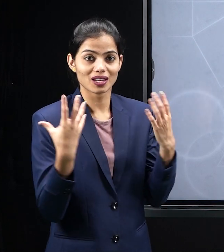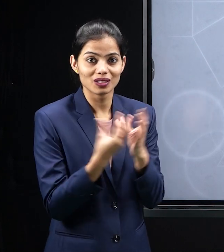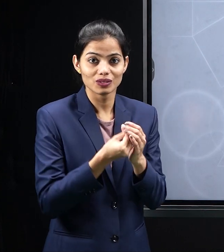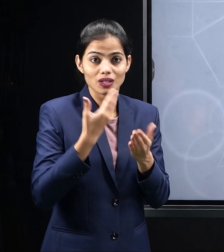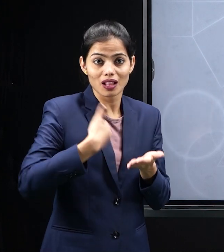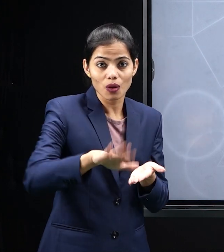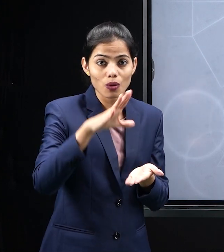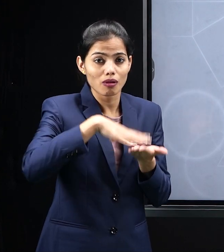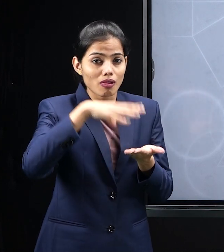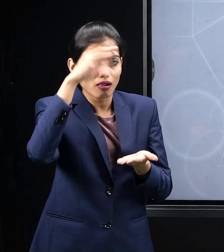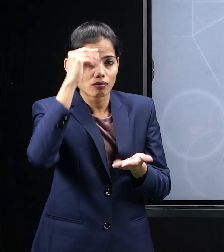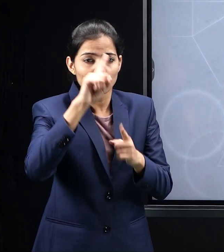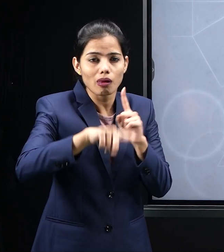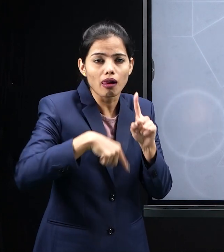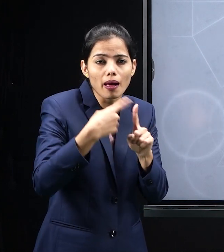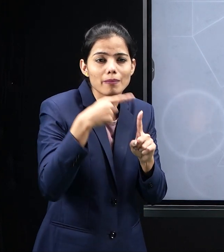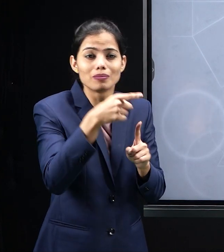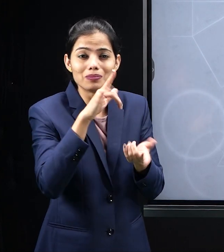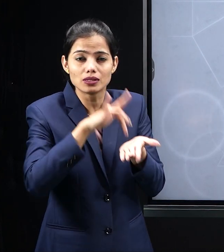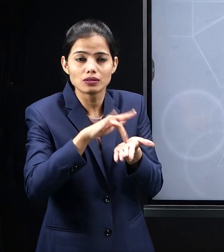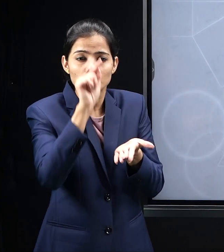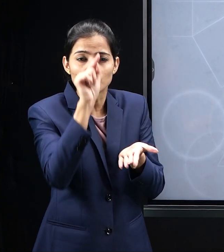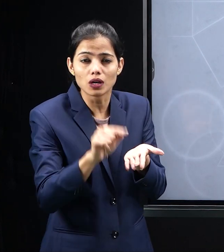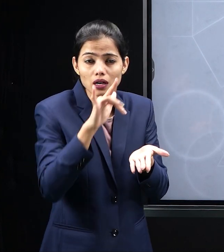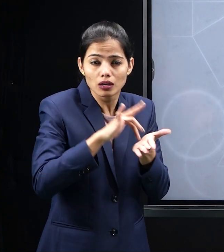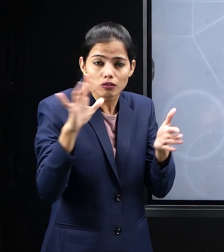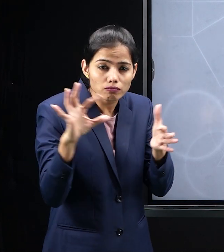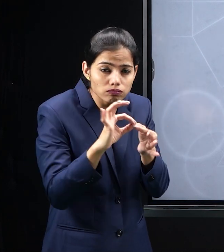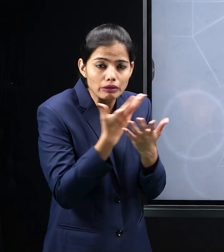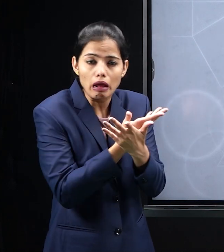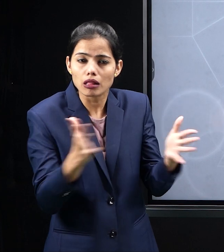We will also learn about their unique properties and relationships.